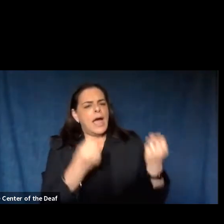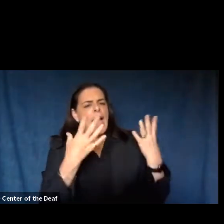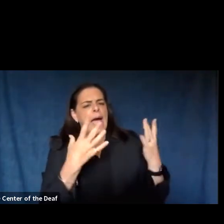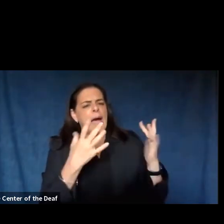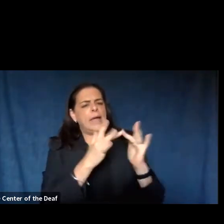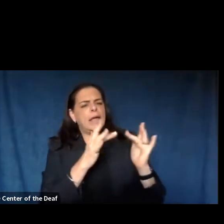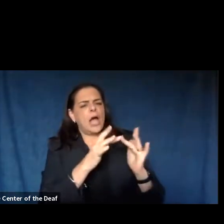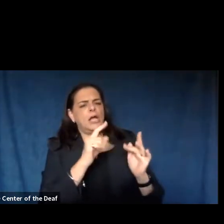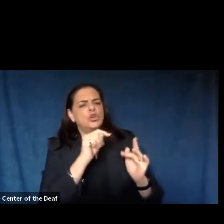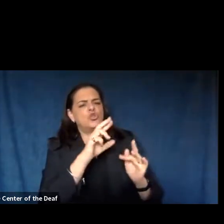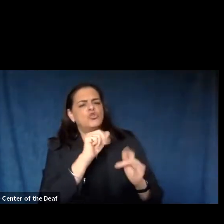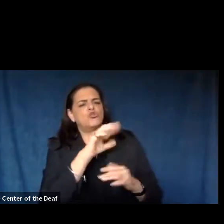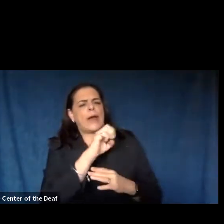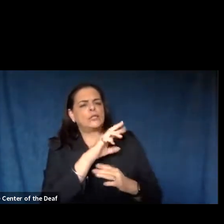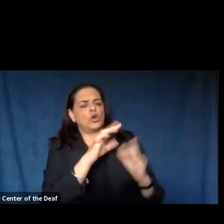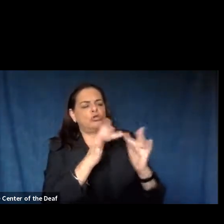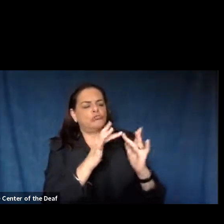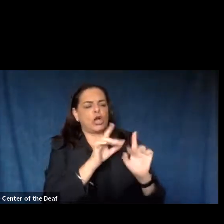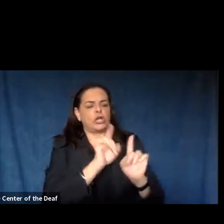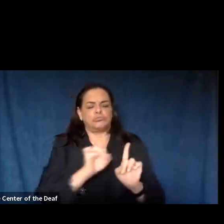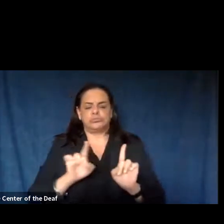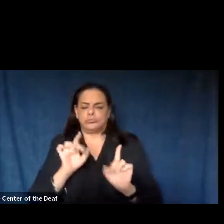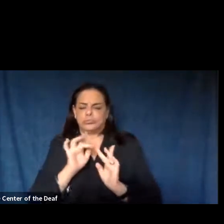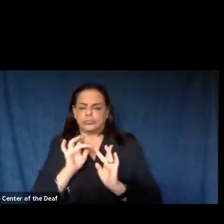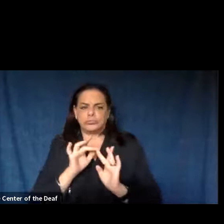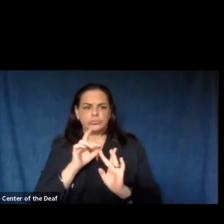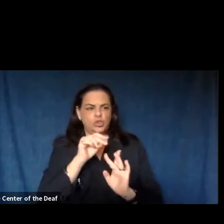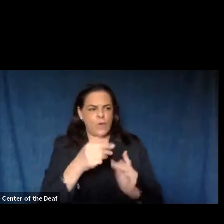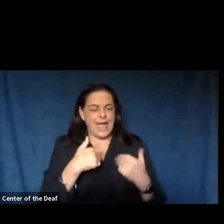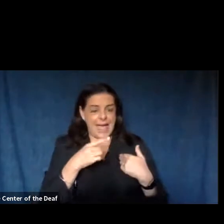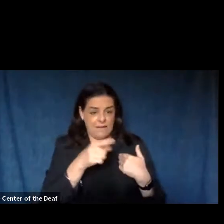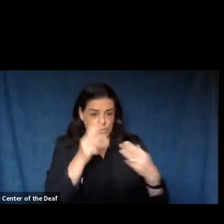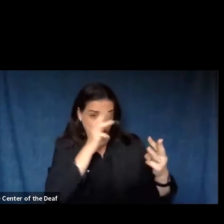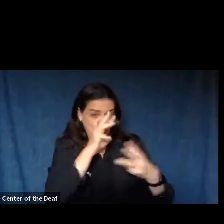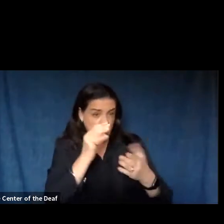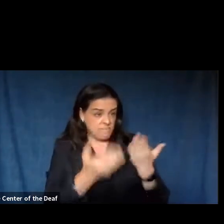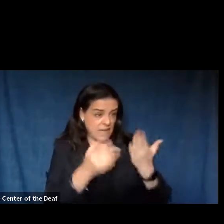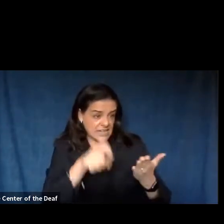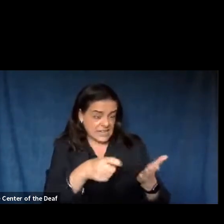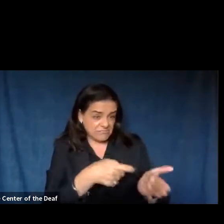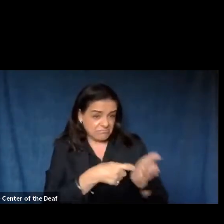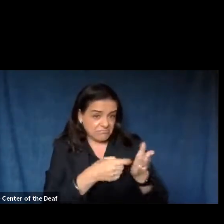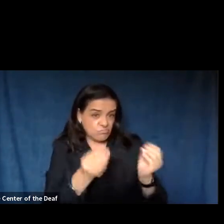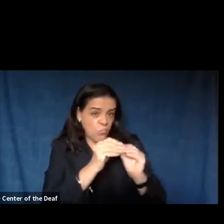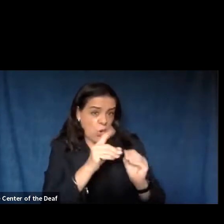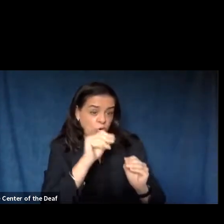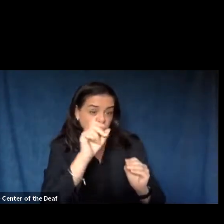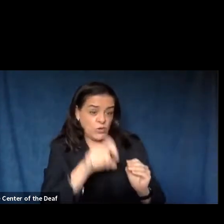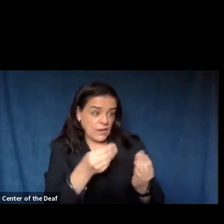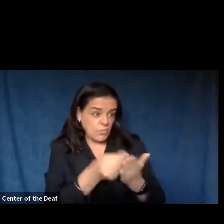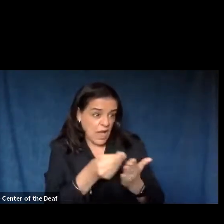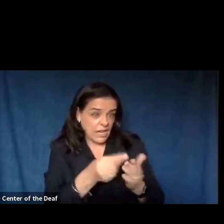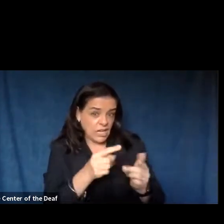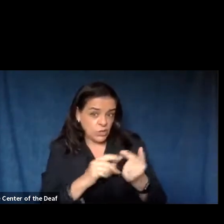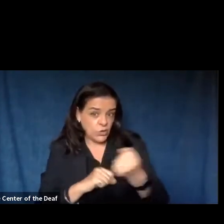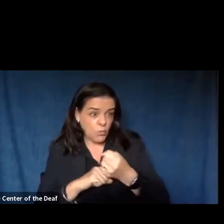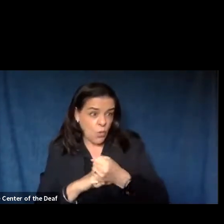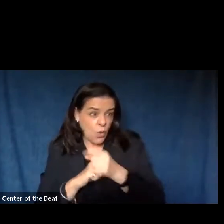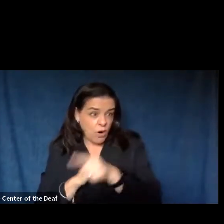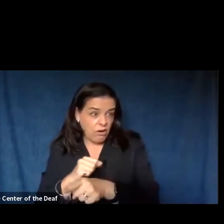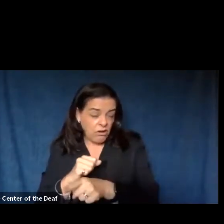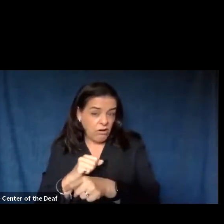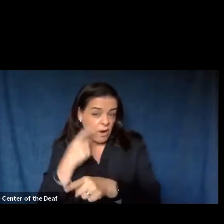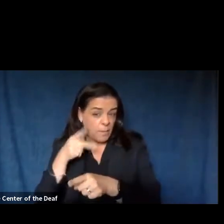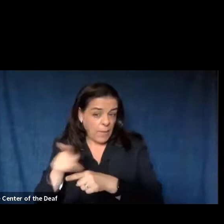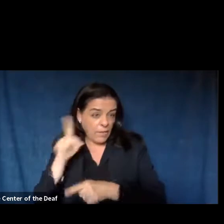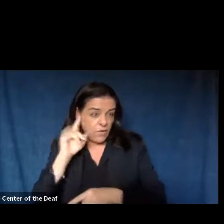contact tracers do you have, and are you concerned about needing more, and do you need the money to fund them? So what